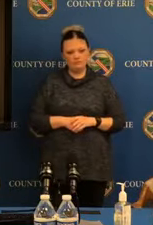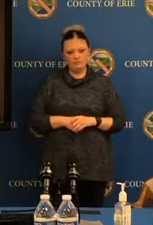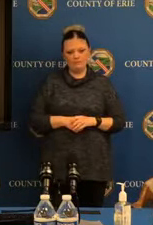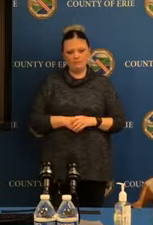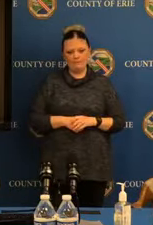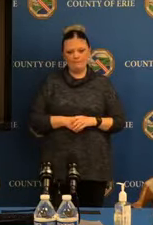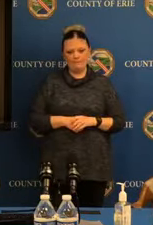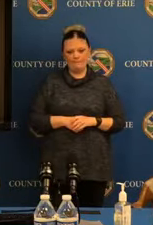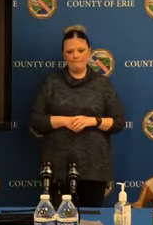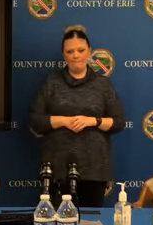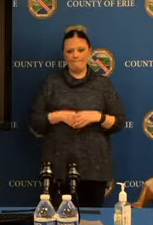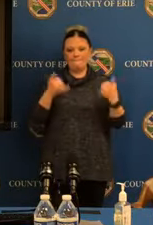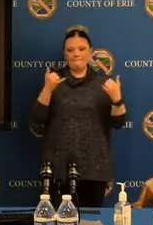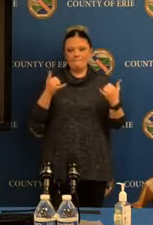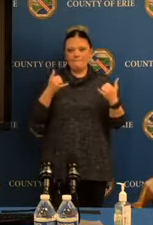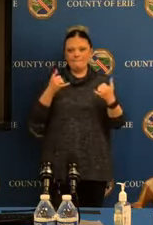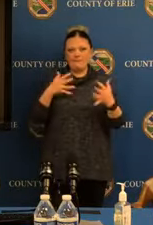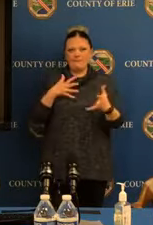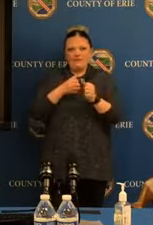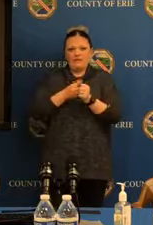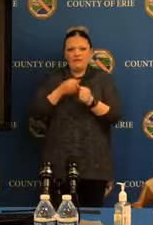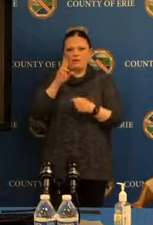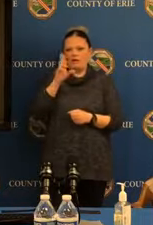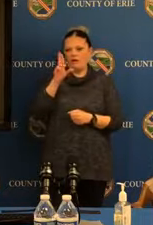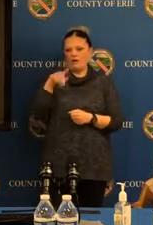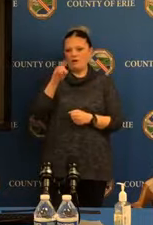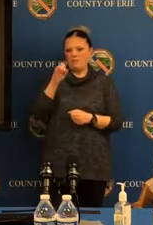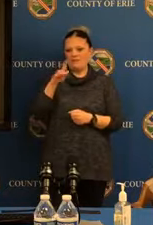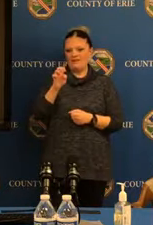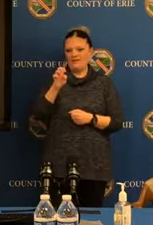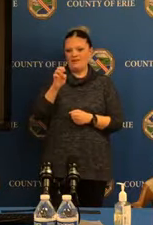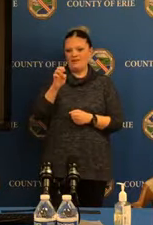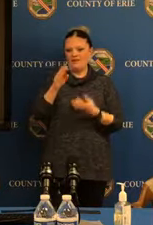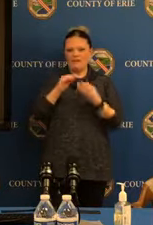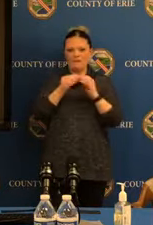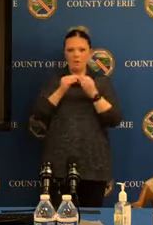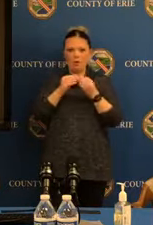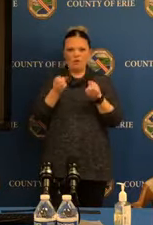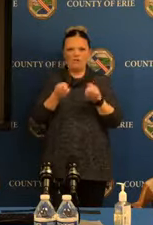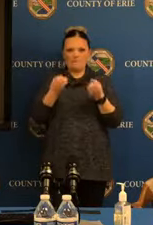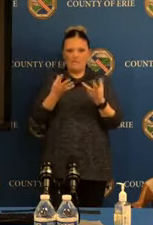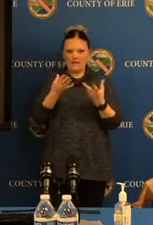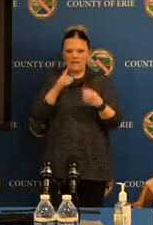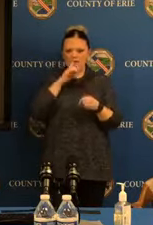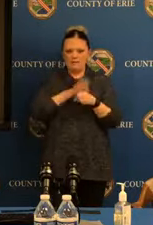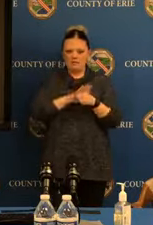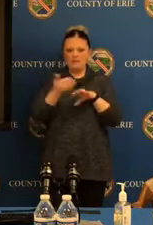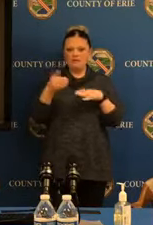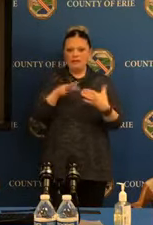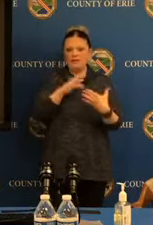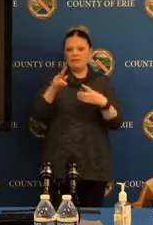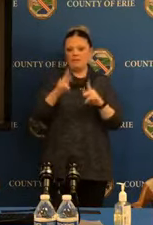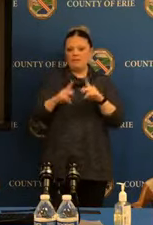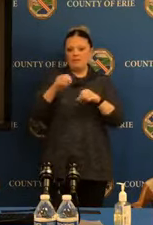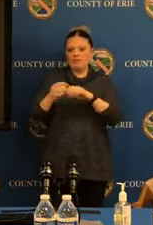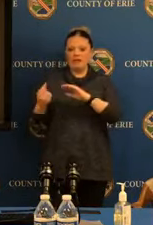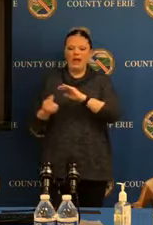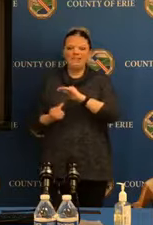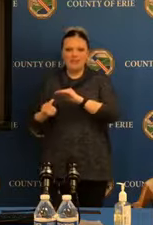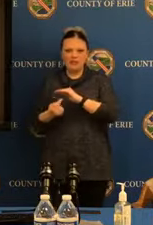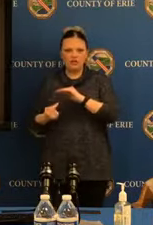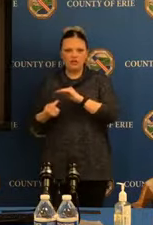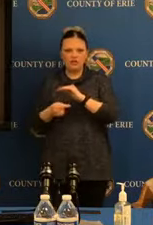So now I want to give you an update on the number of cases, deaths, and people in isolation, and